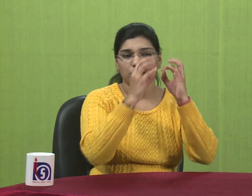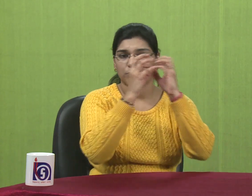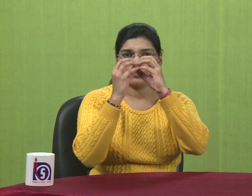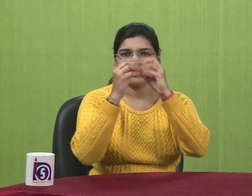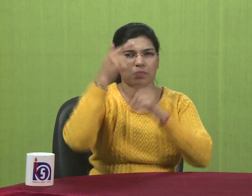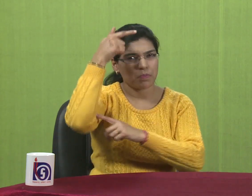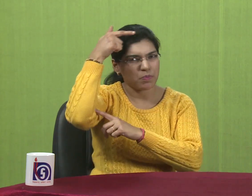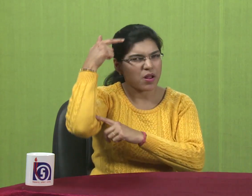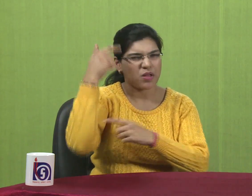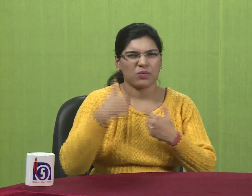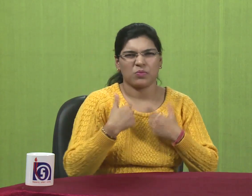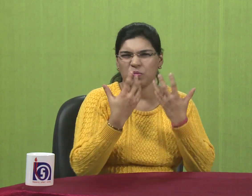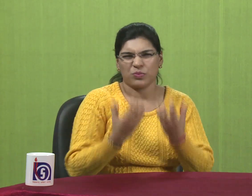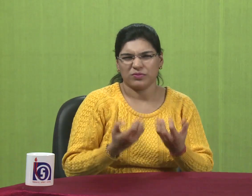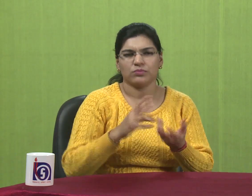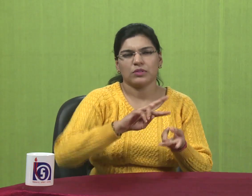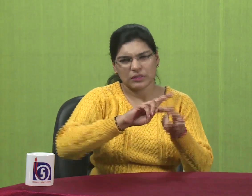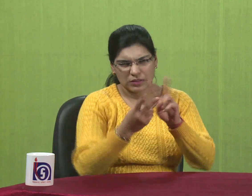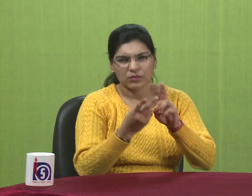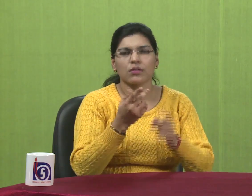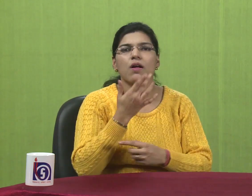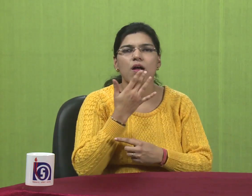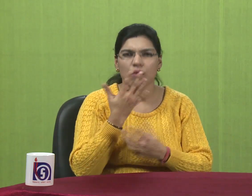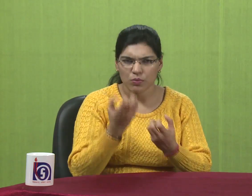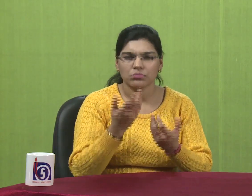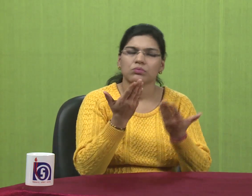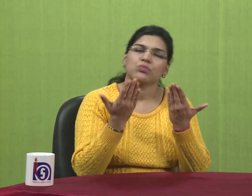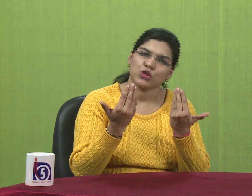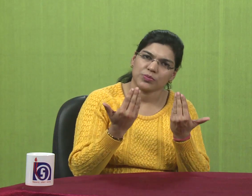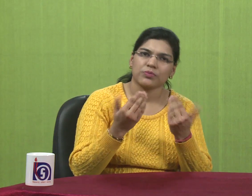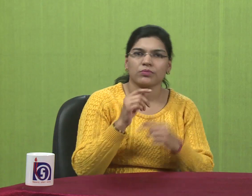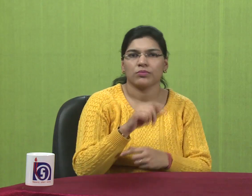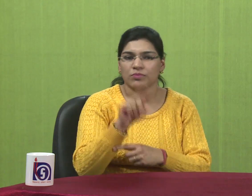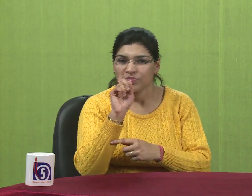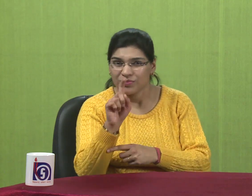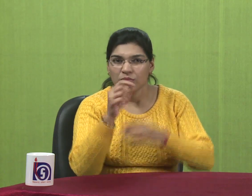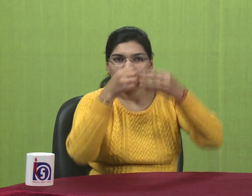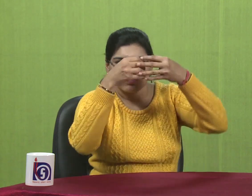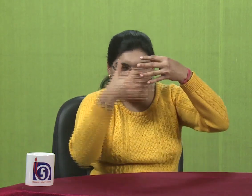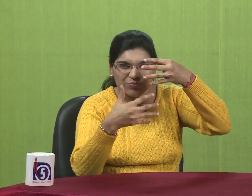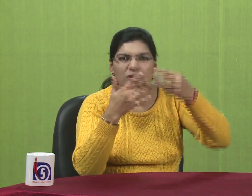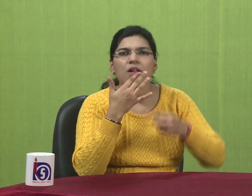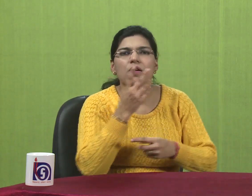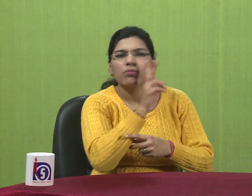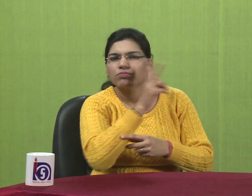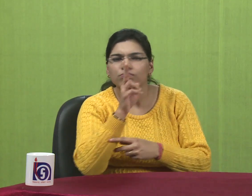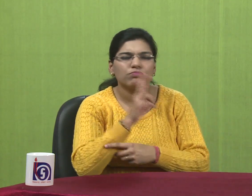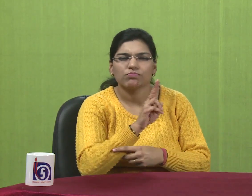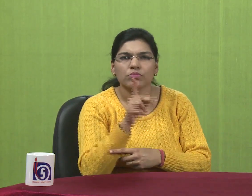Font color. So if you don't want black as your typing color, you can change